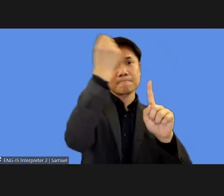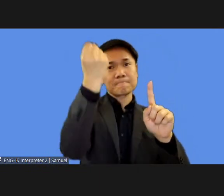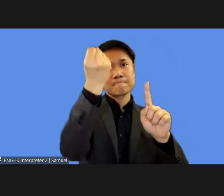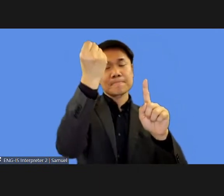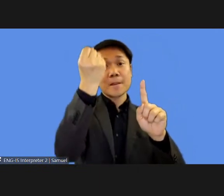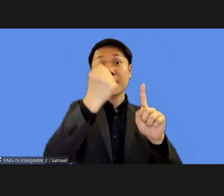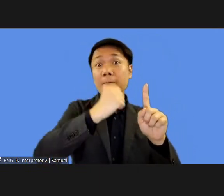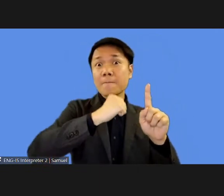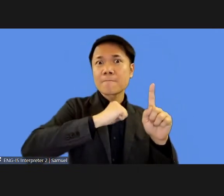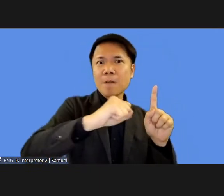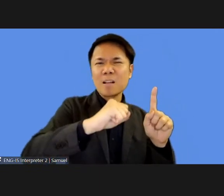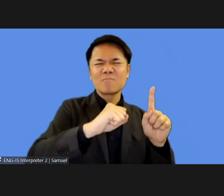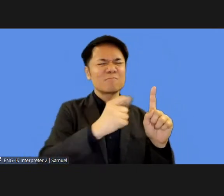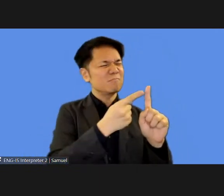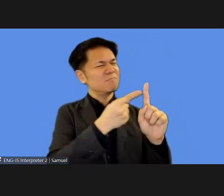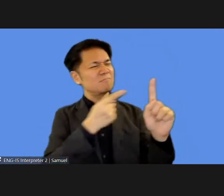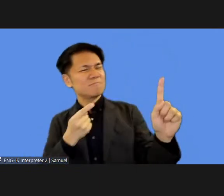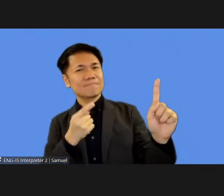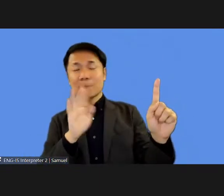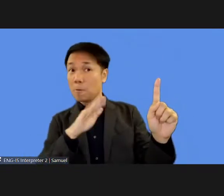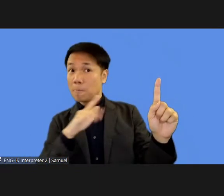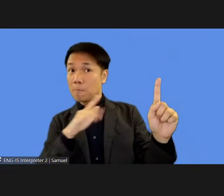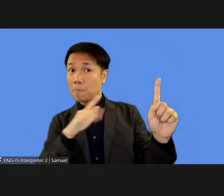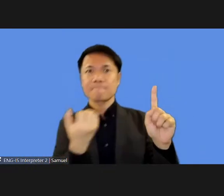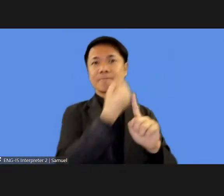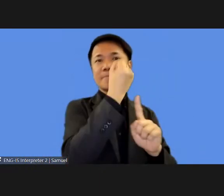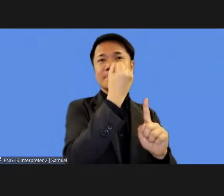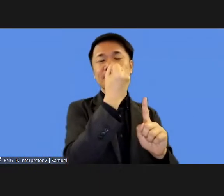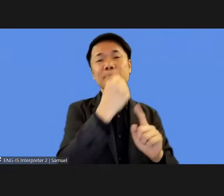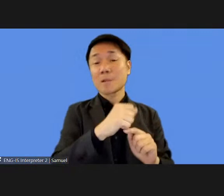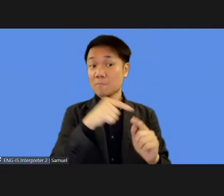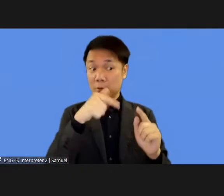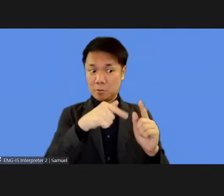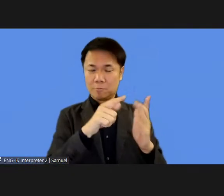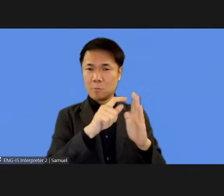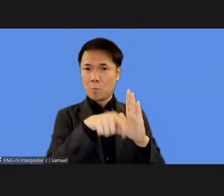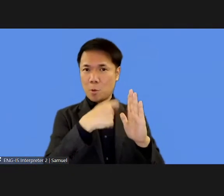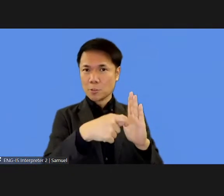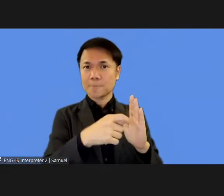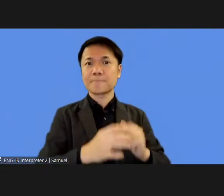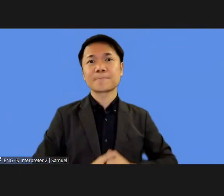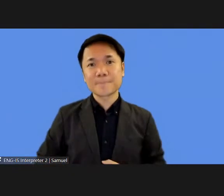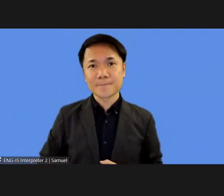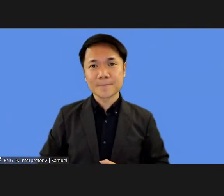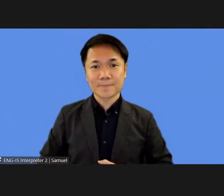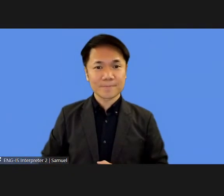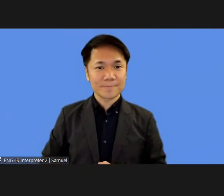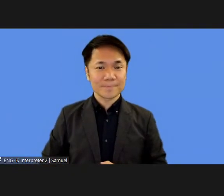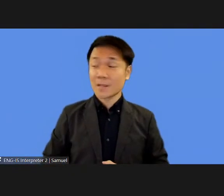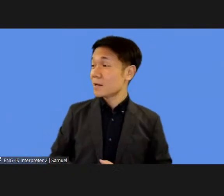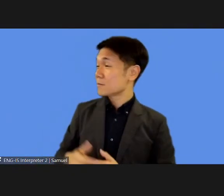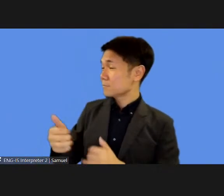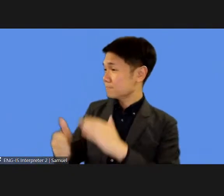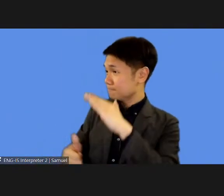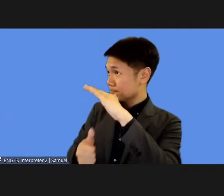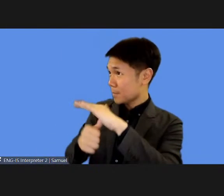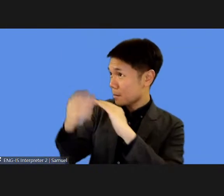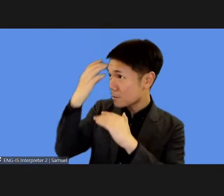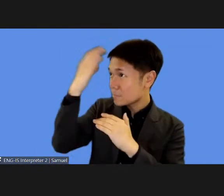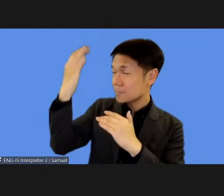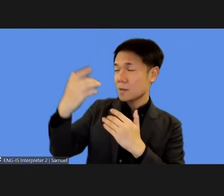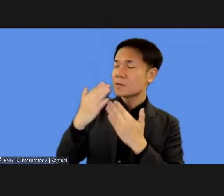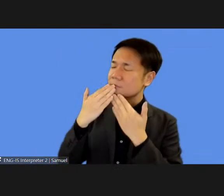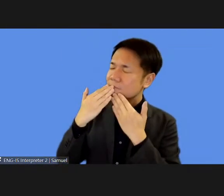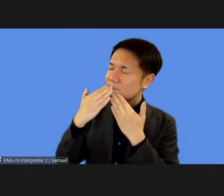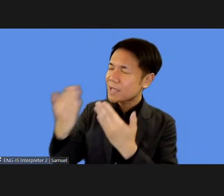faster in facilitating these programs. Thank you very much, Mr. Mayor, Your Worship the